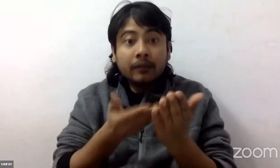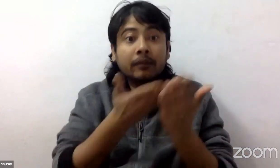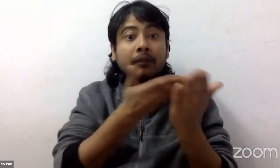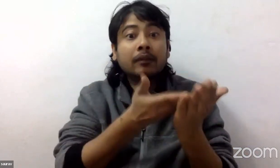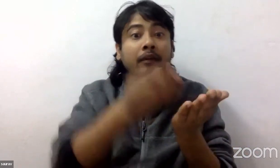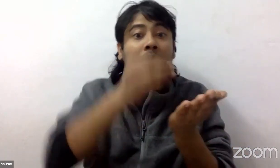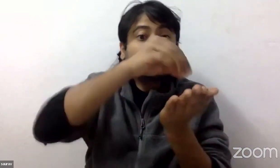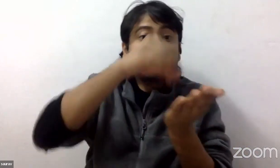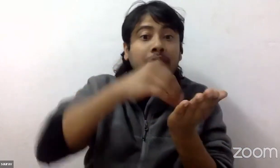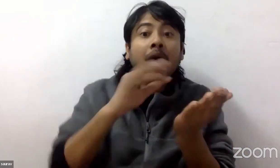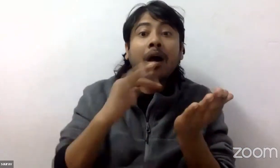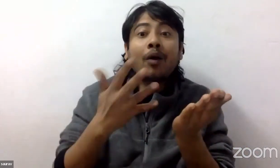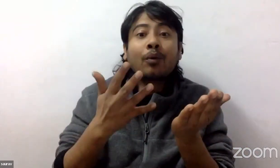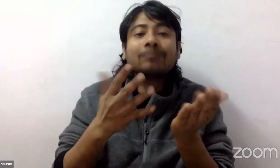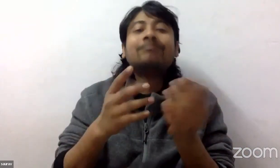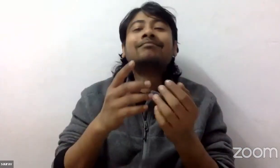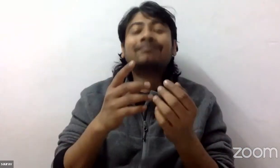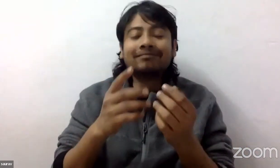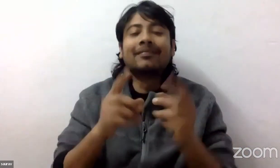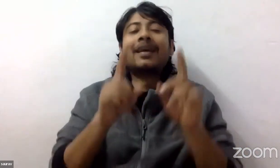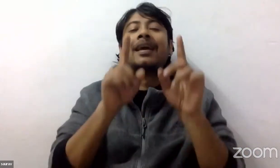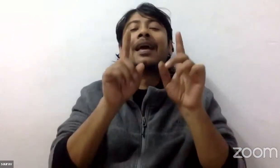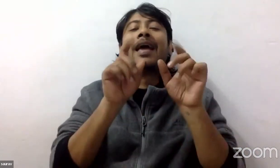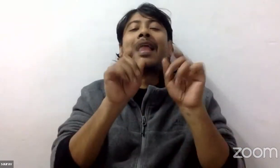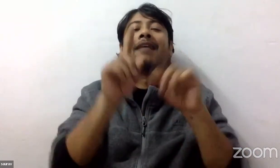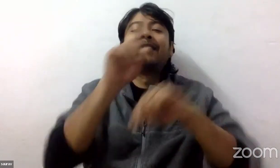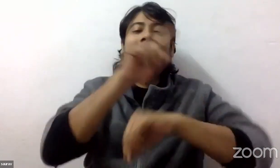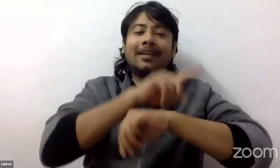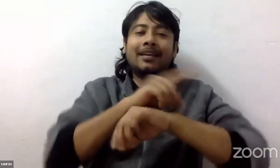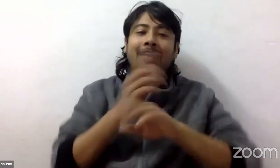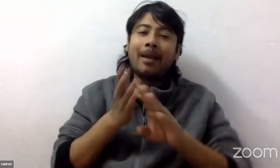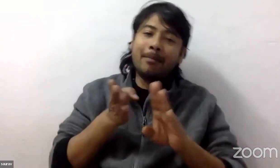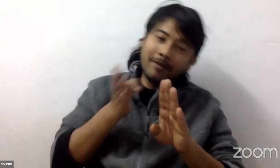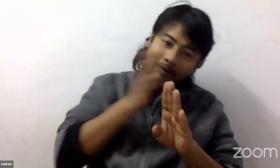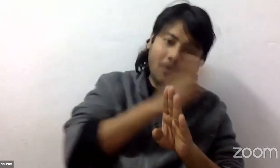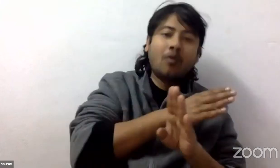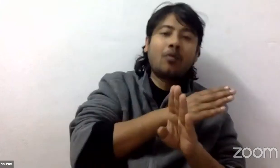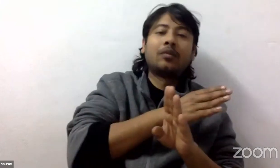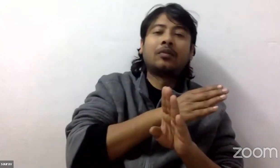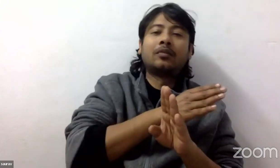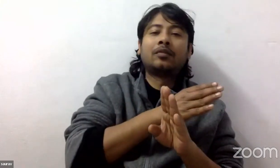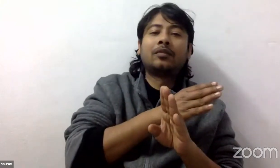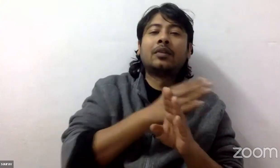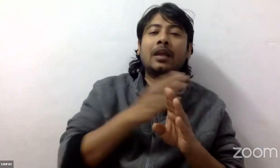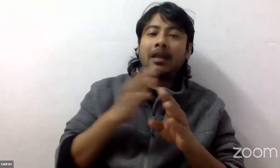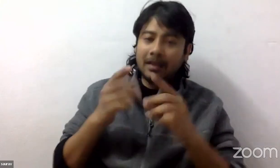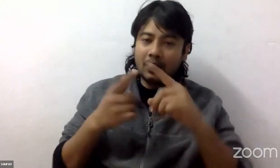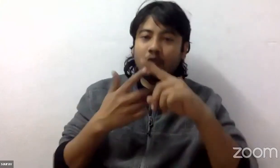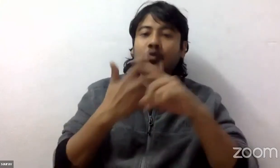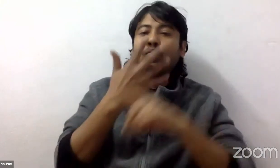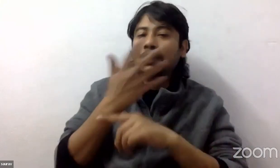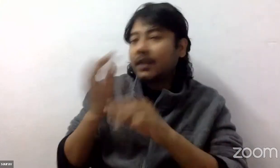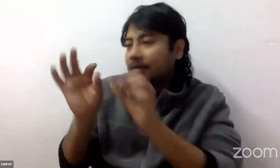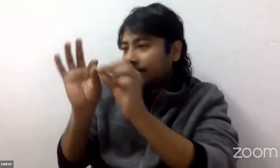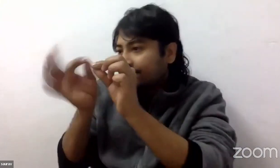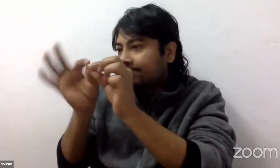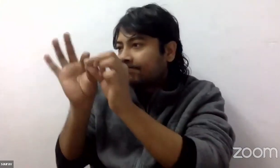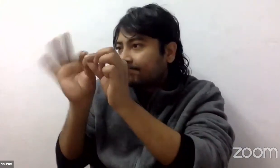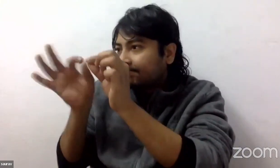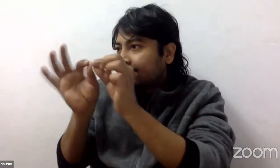Dwadashi. So both the days you should have sufficient amount of tulsi. So do not pluck tulsi on Dwadashi